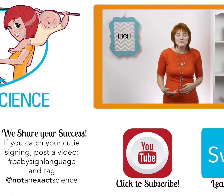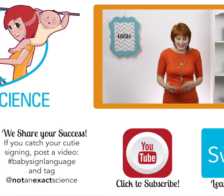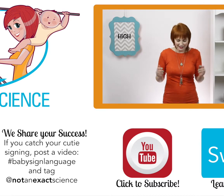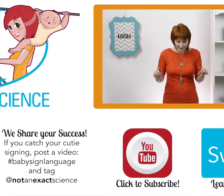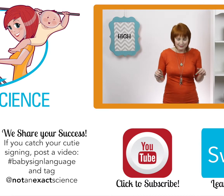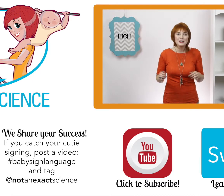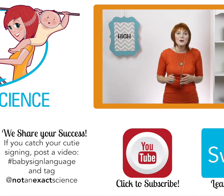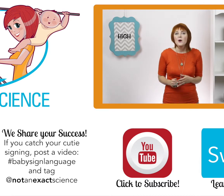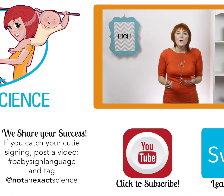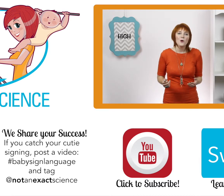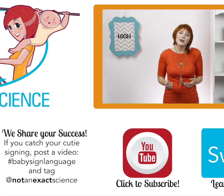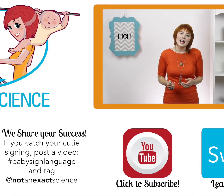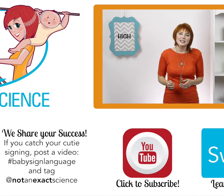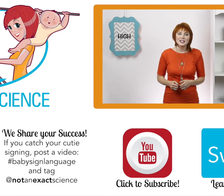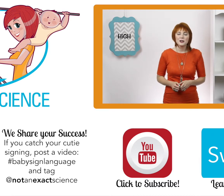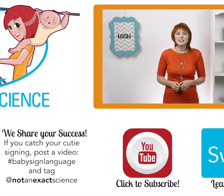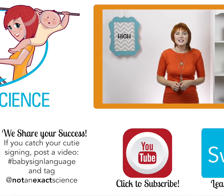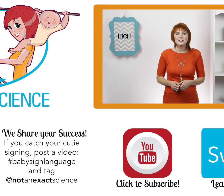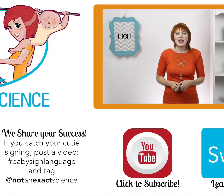in the comments below or ask any questions that you have.